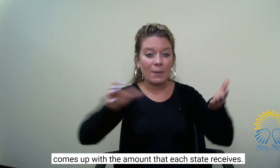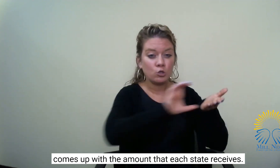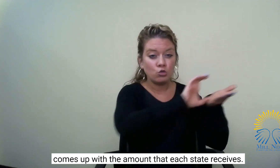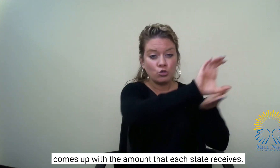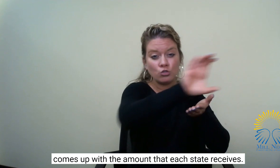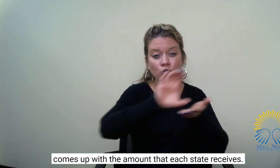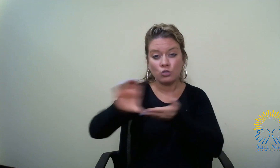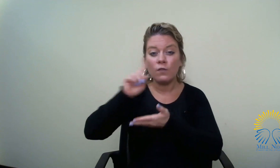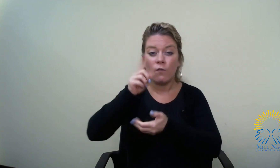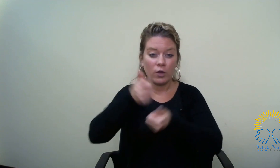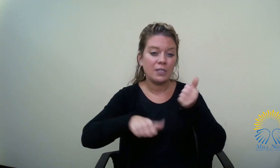receives.